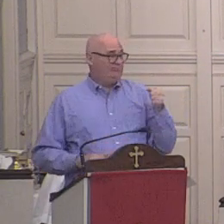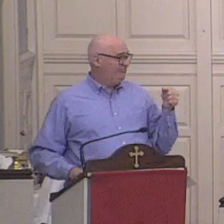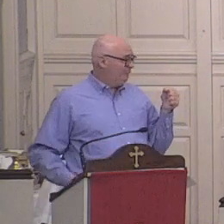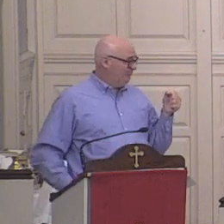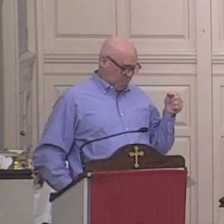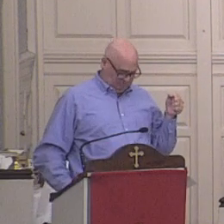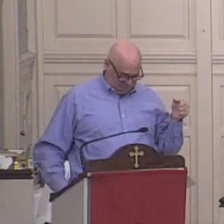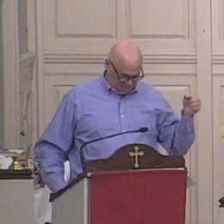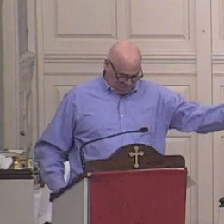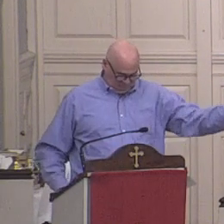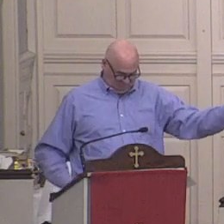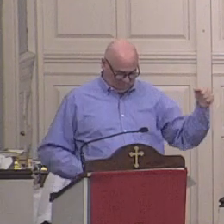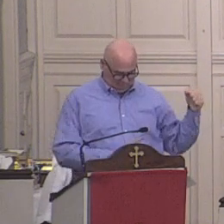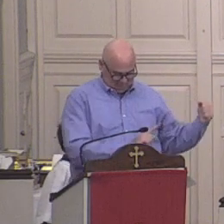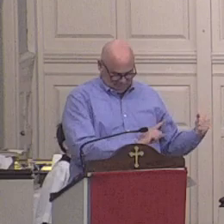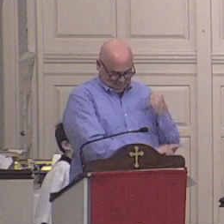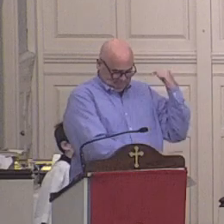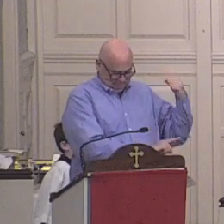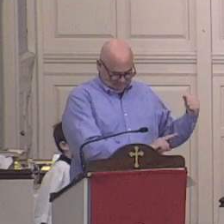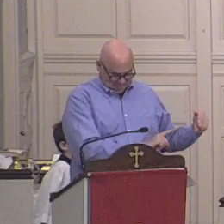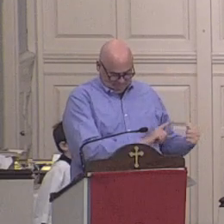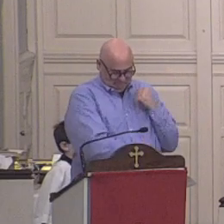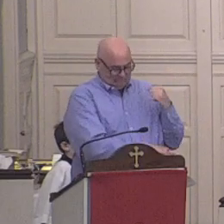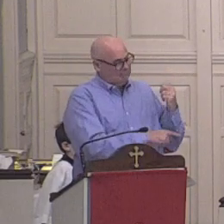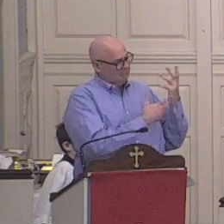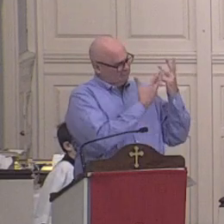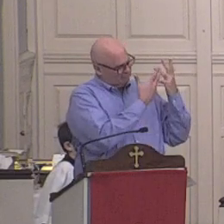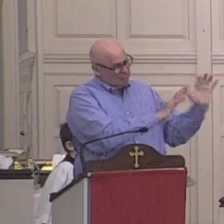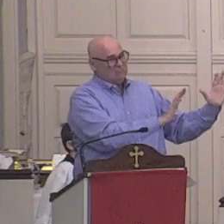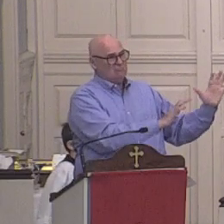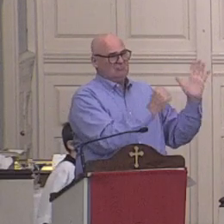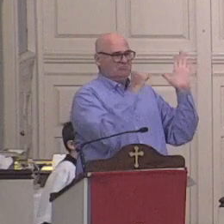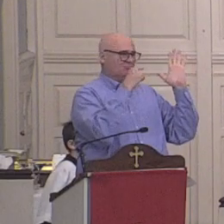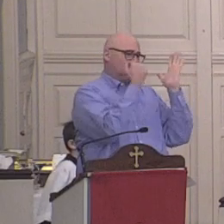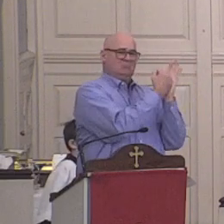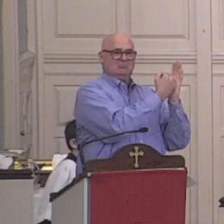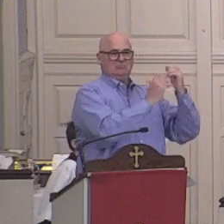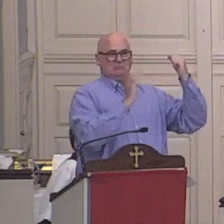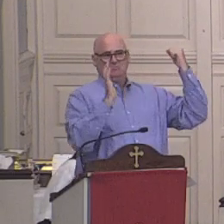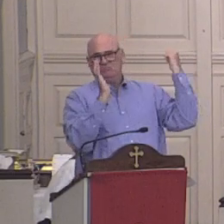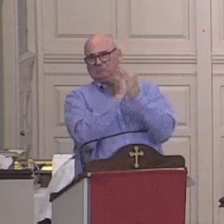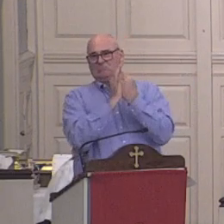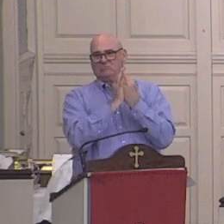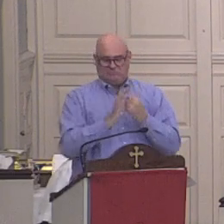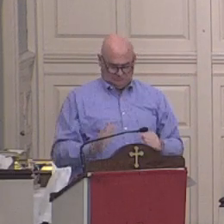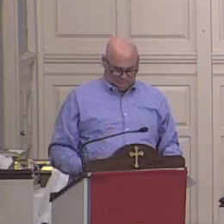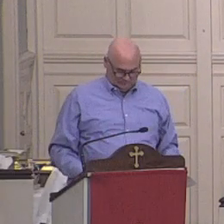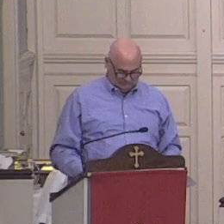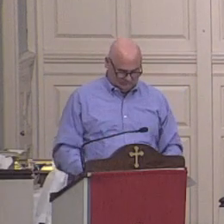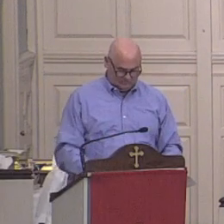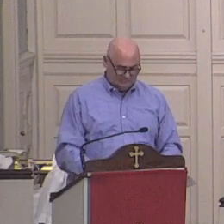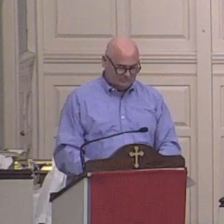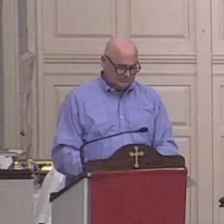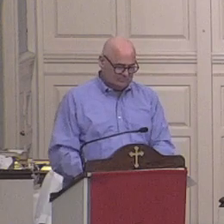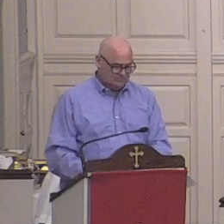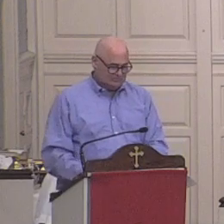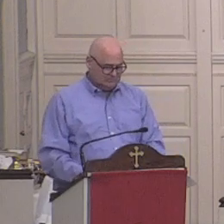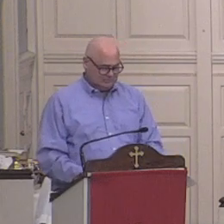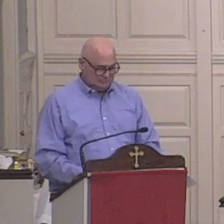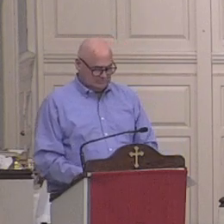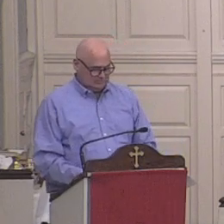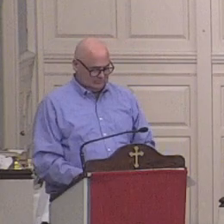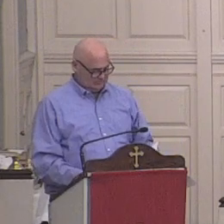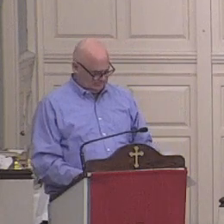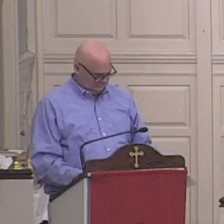And after he had Jesus scourged, handed him over to be